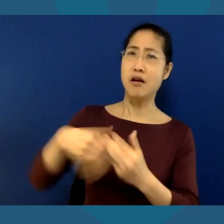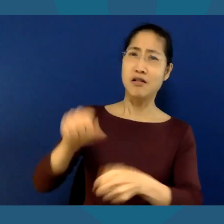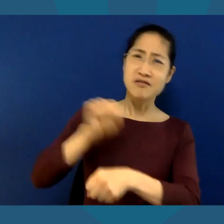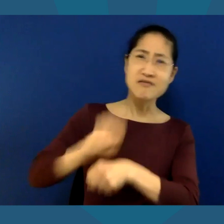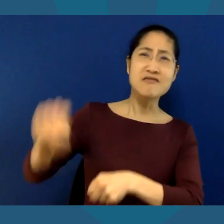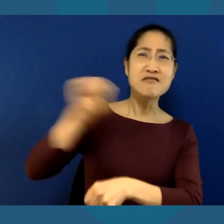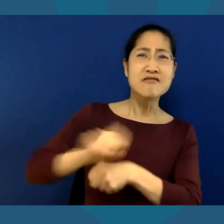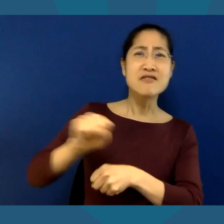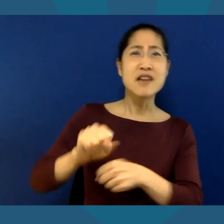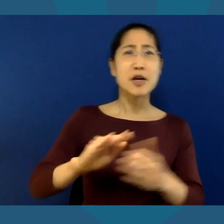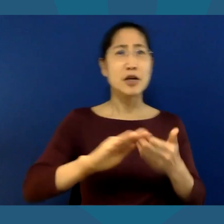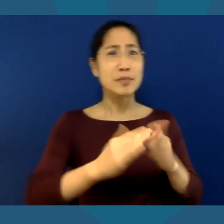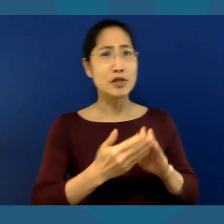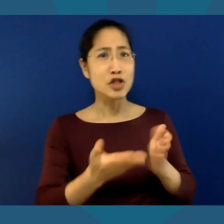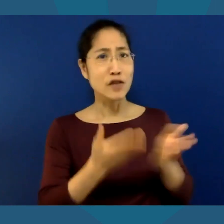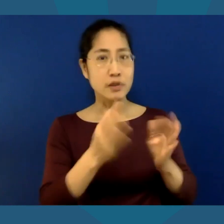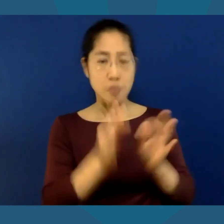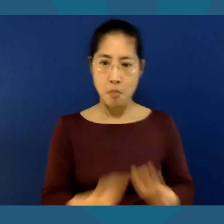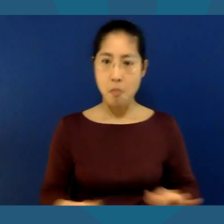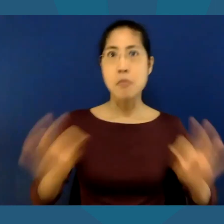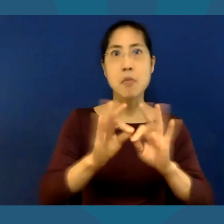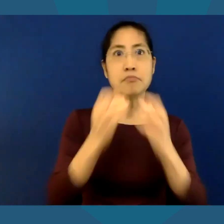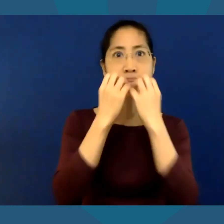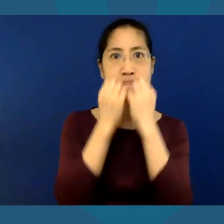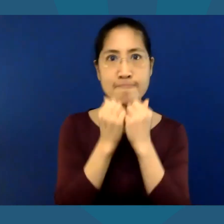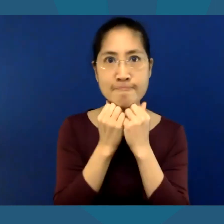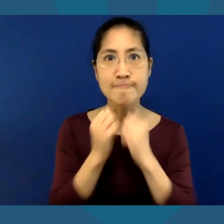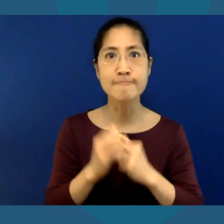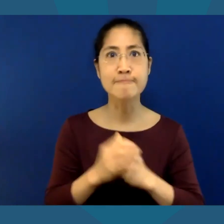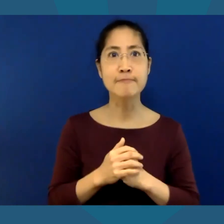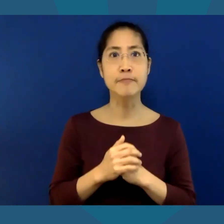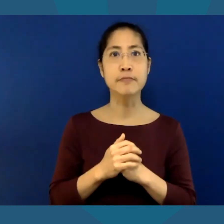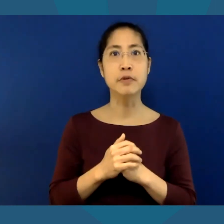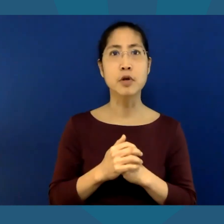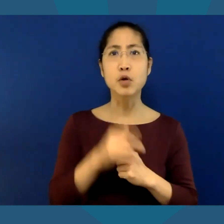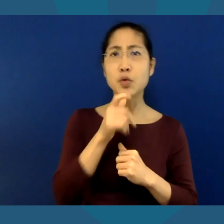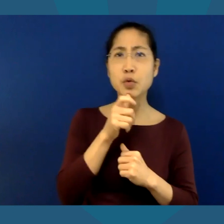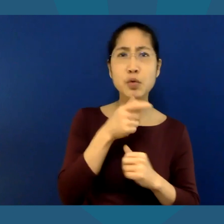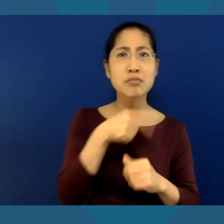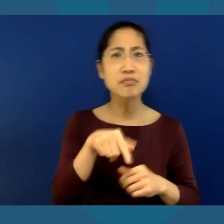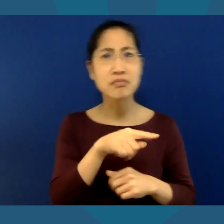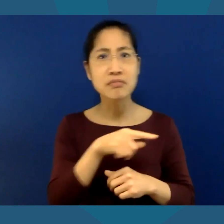My family taught me that all work and community service is noble and has value.